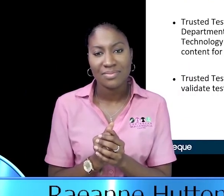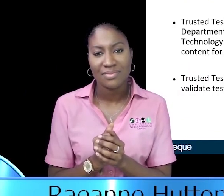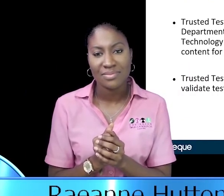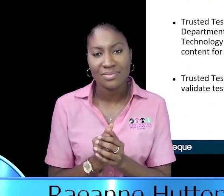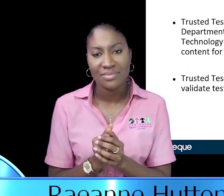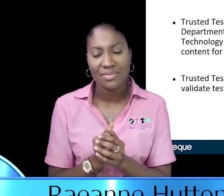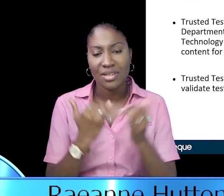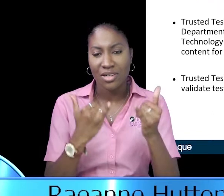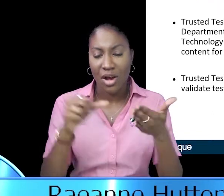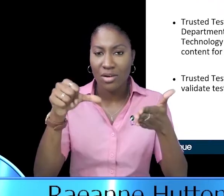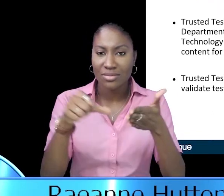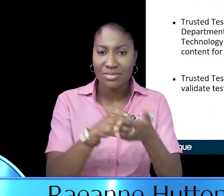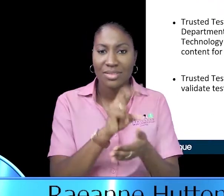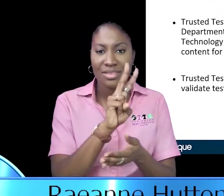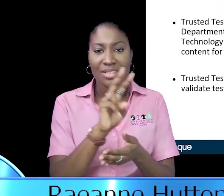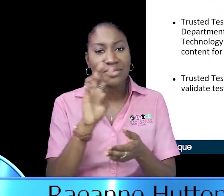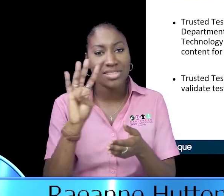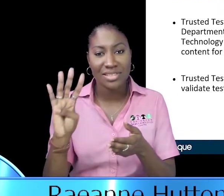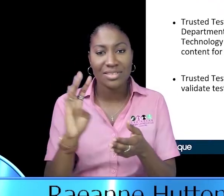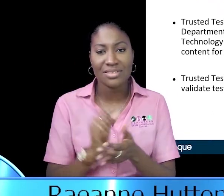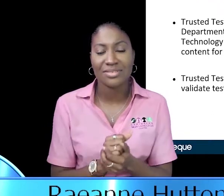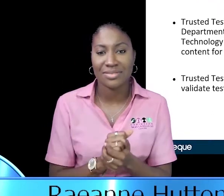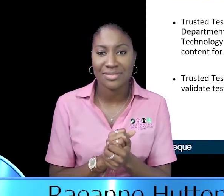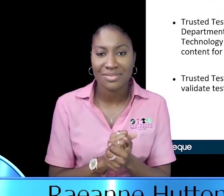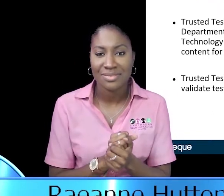it's free, and to anyone.